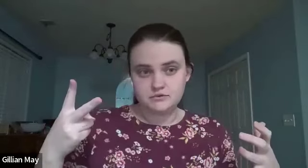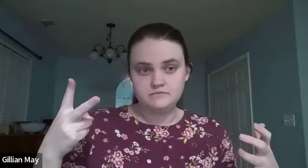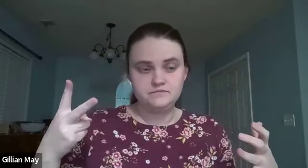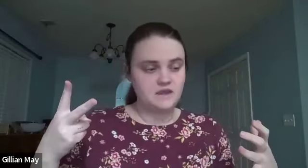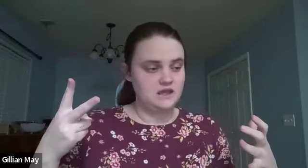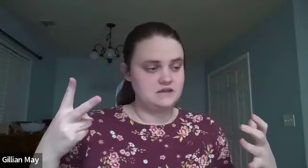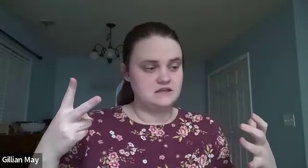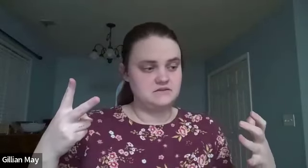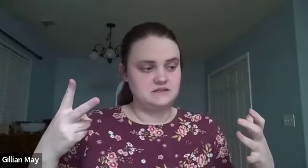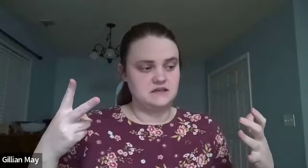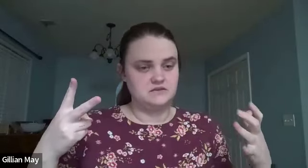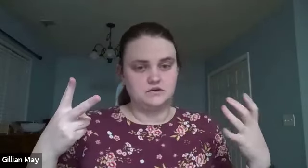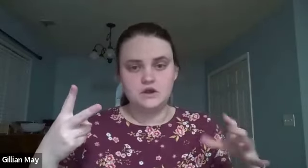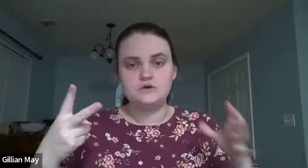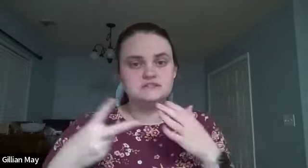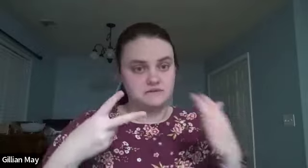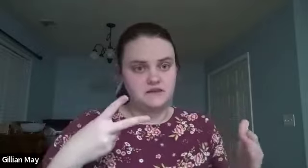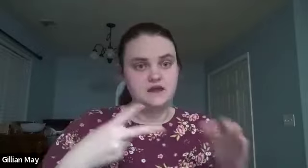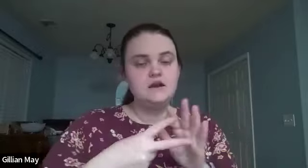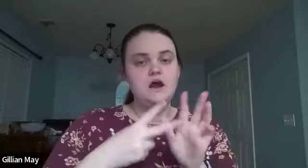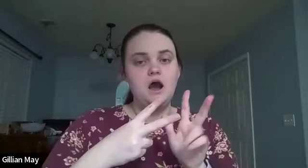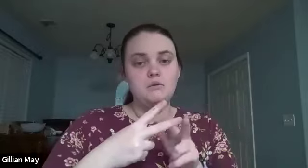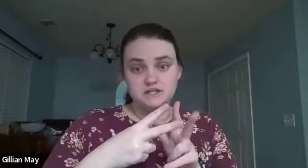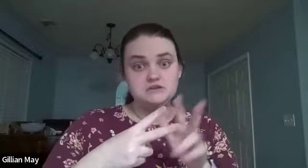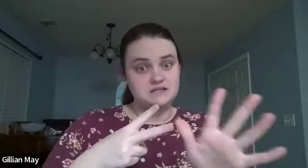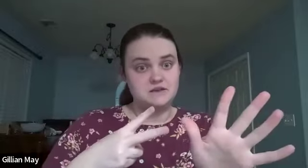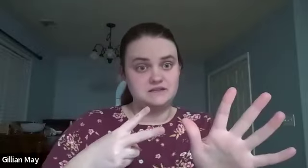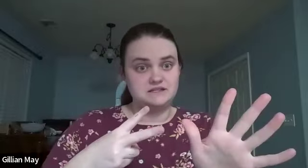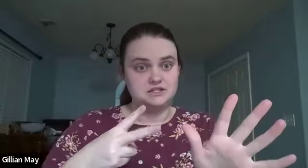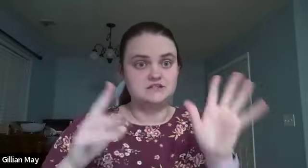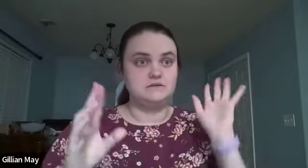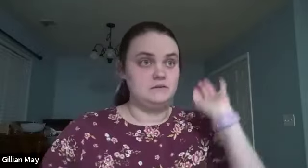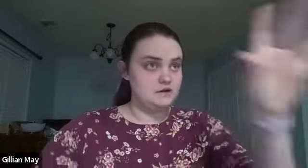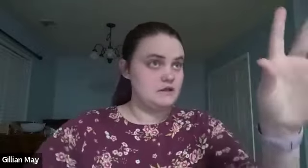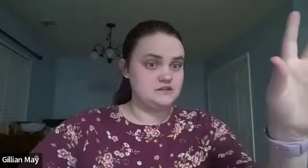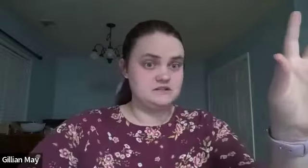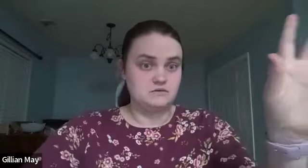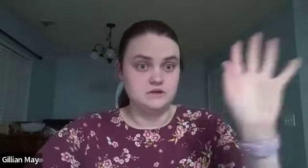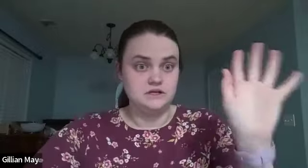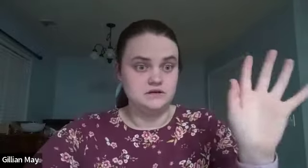people as like things like they're close, stuff like that. I will let you guys make that decision. So let me go let my dogs out real quick.